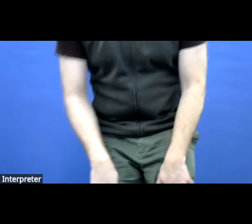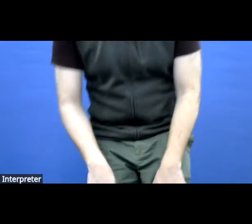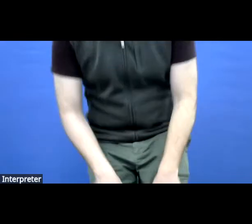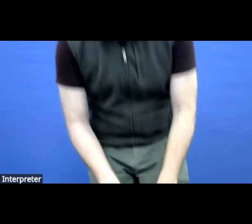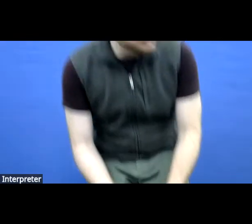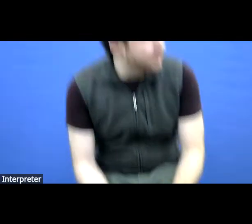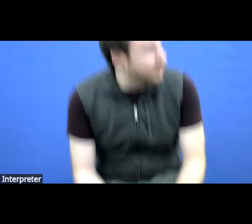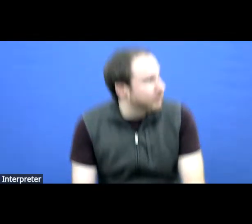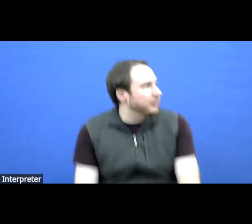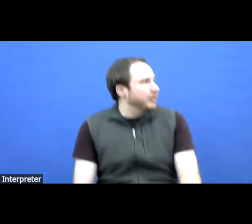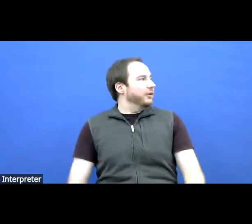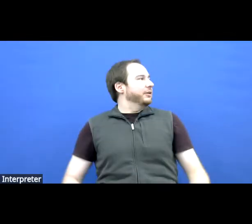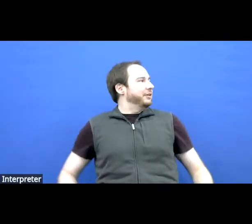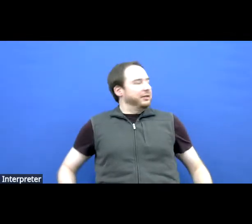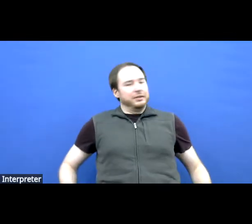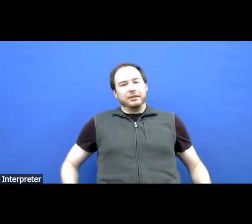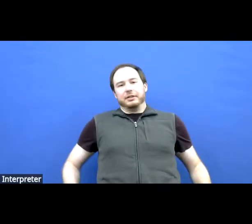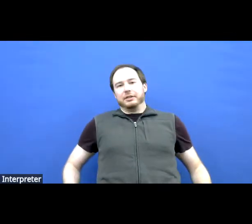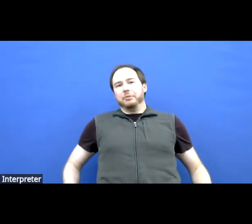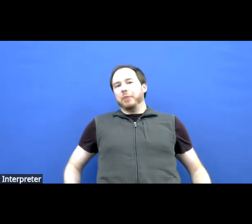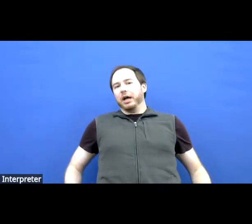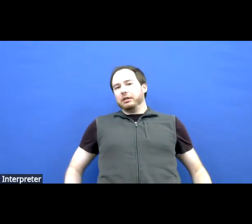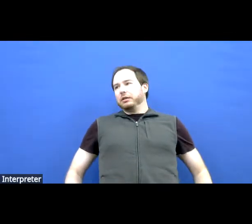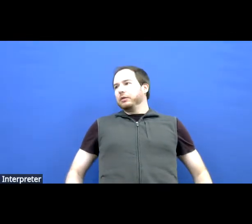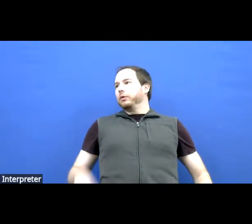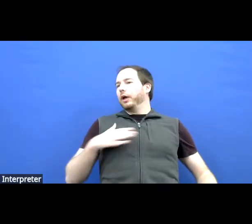Dan Mistrella, IT. Yeah.